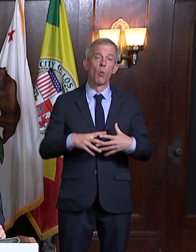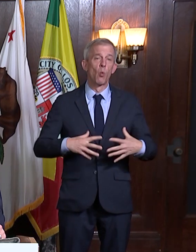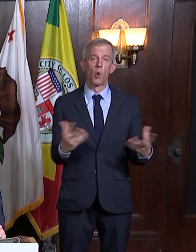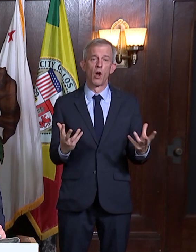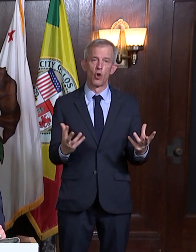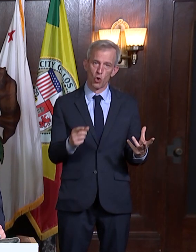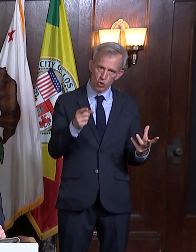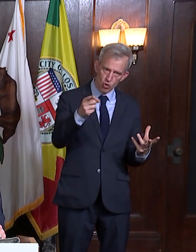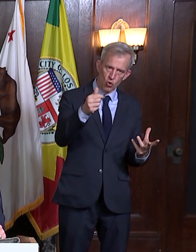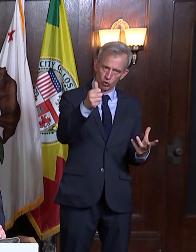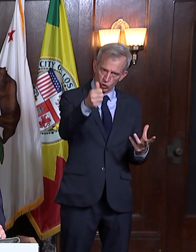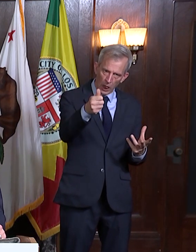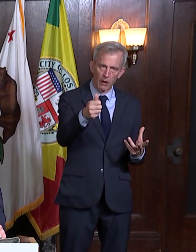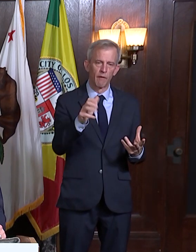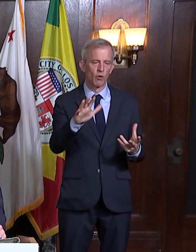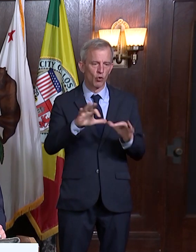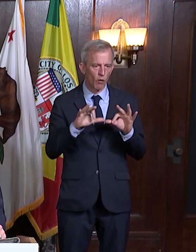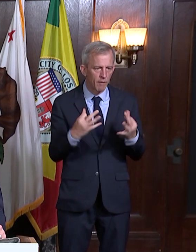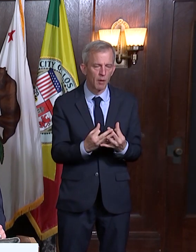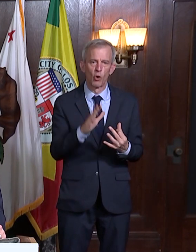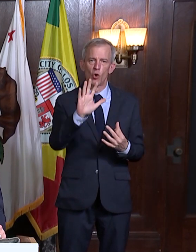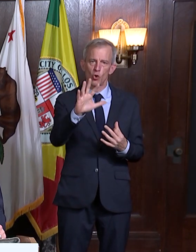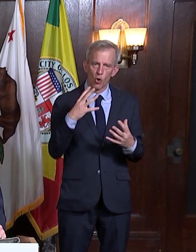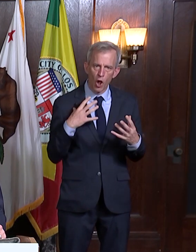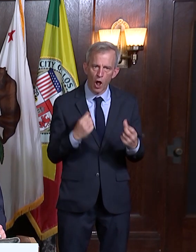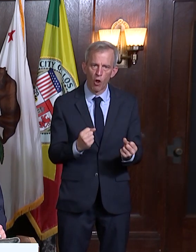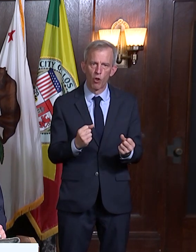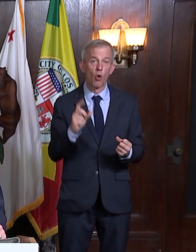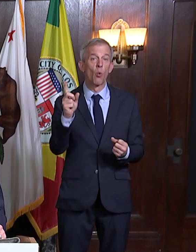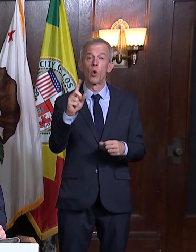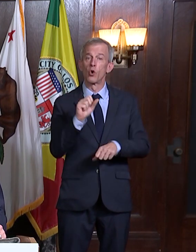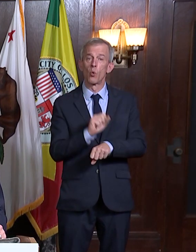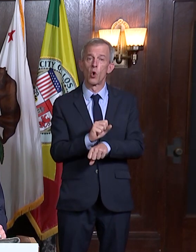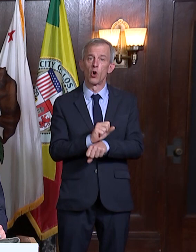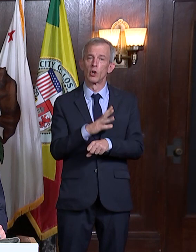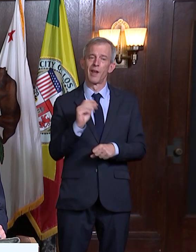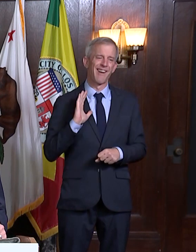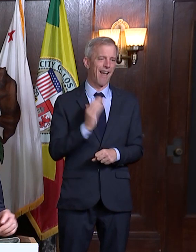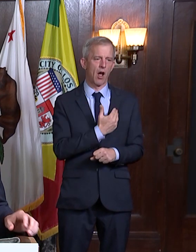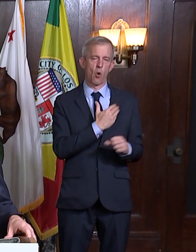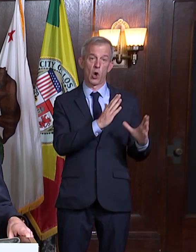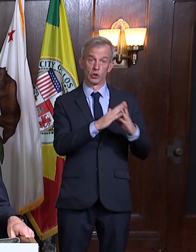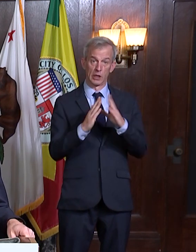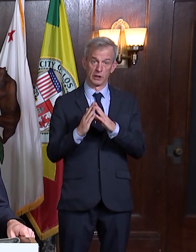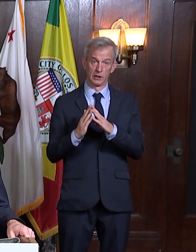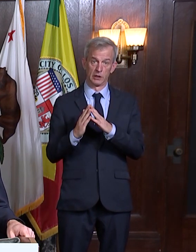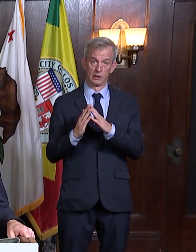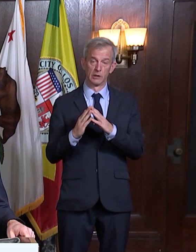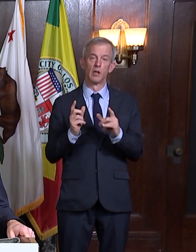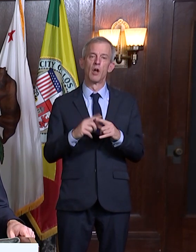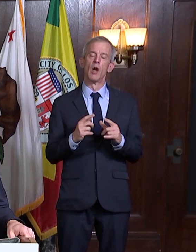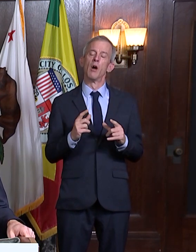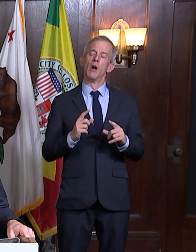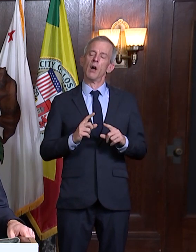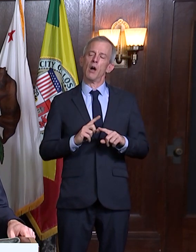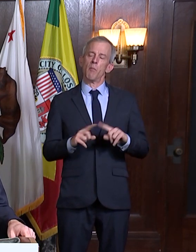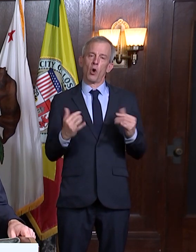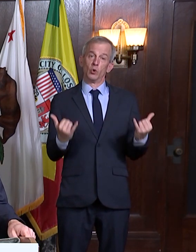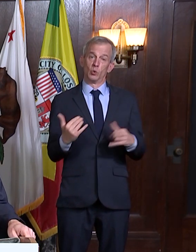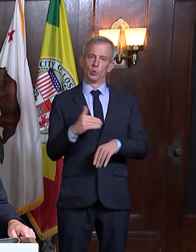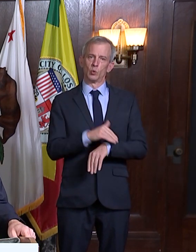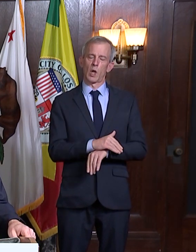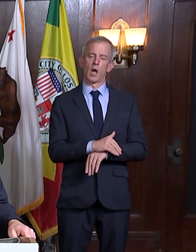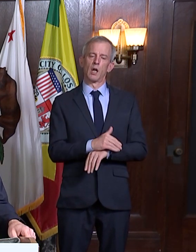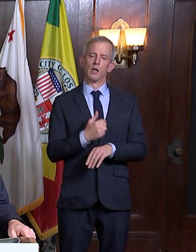health, it's about your places of work, and it's about our city. But tonight I address you from a slightly different